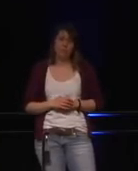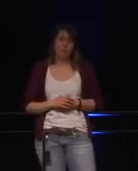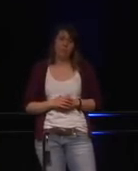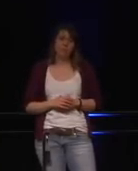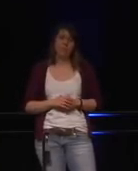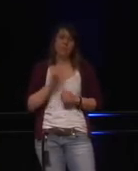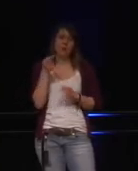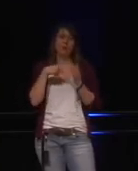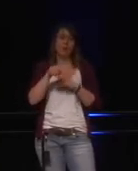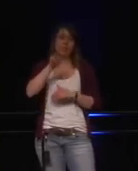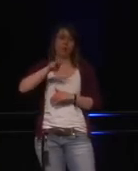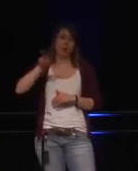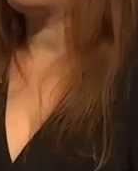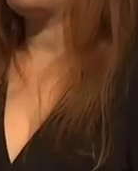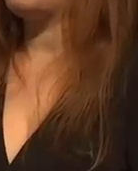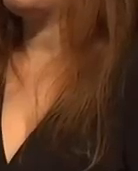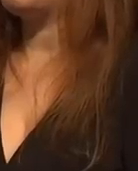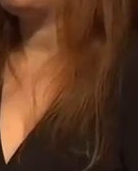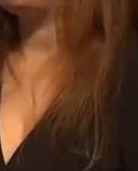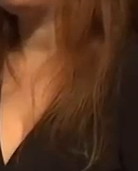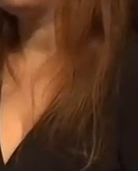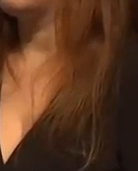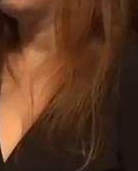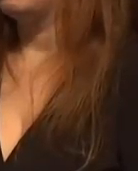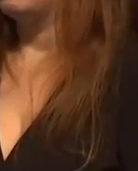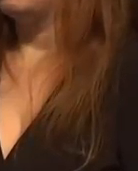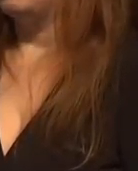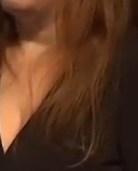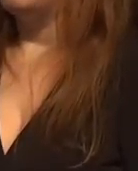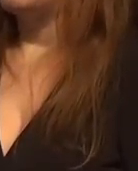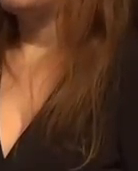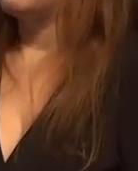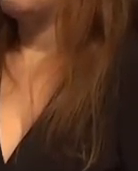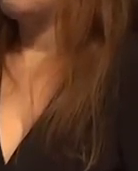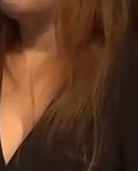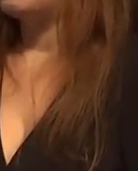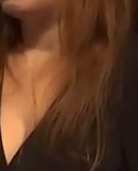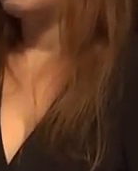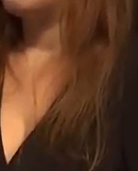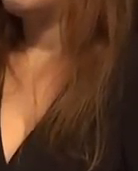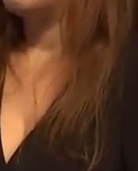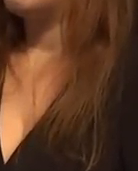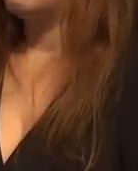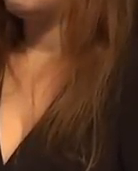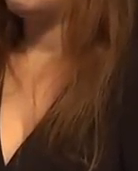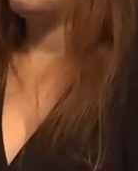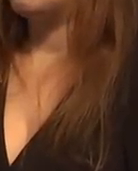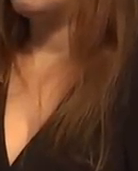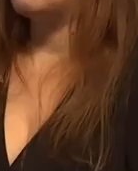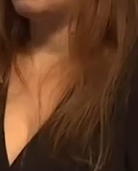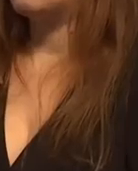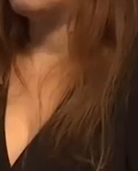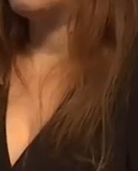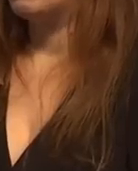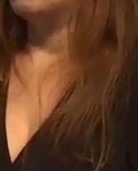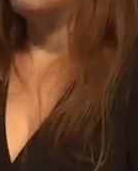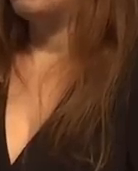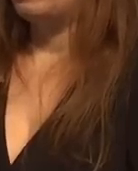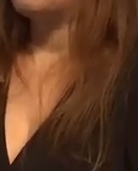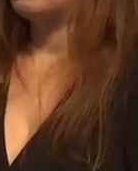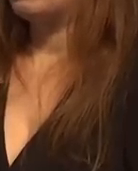So, actually, it should be really off the market in the German-speaking area. And actually, that is